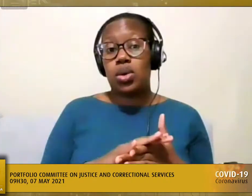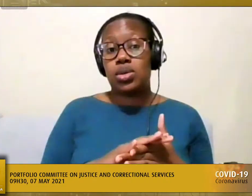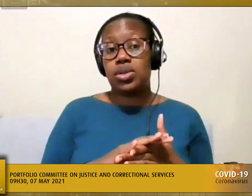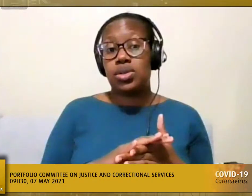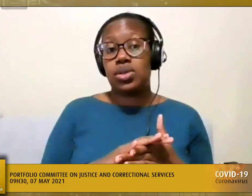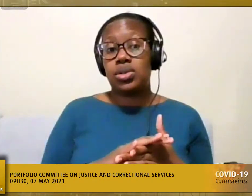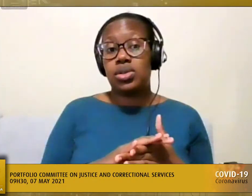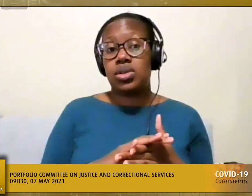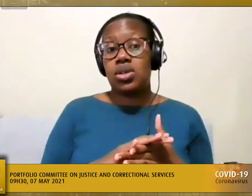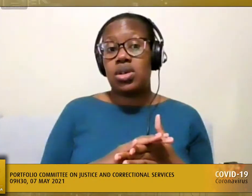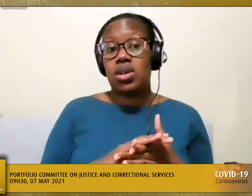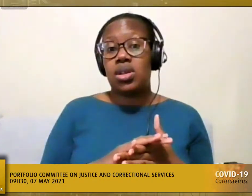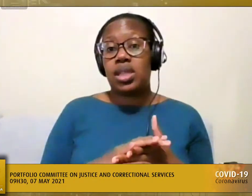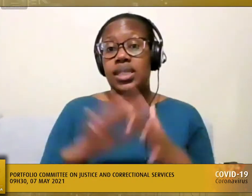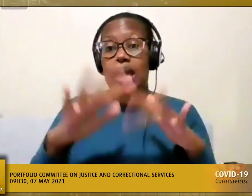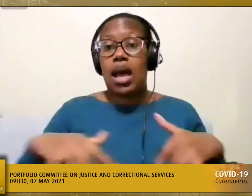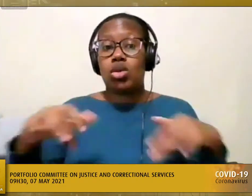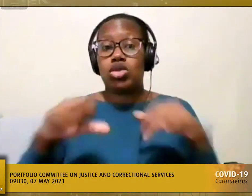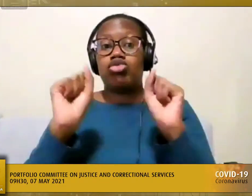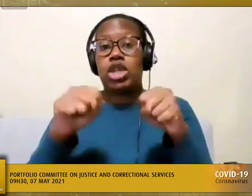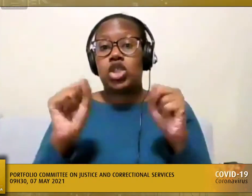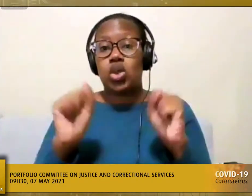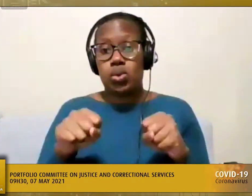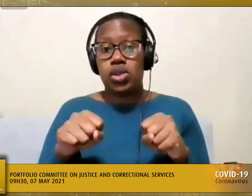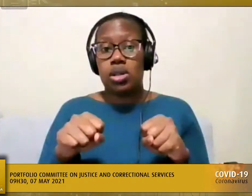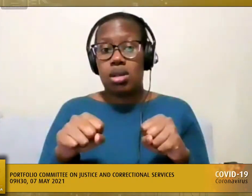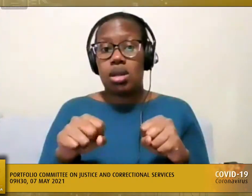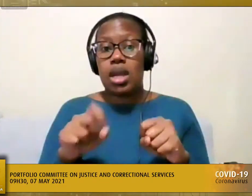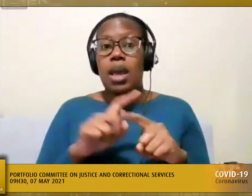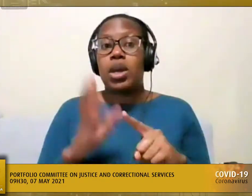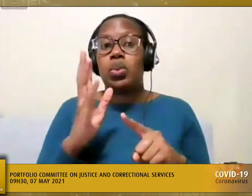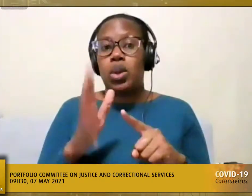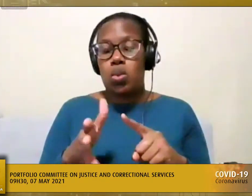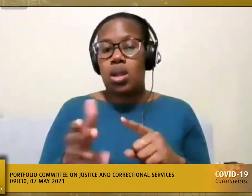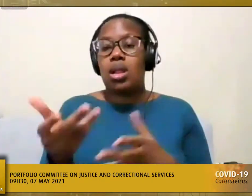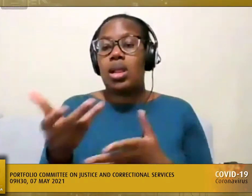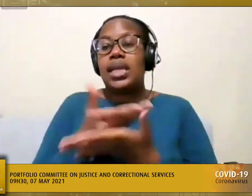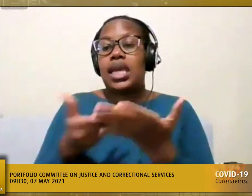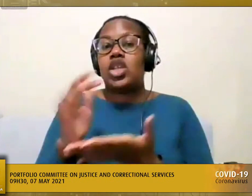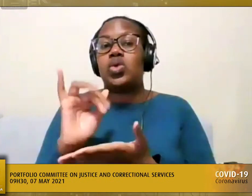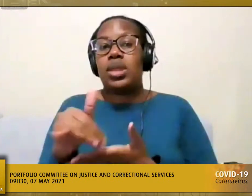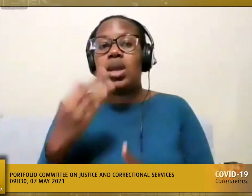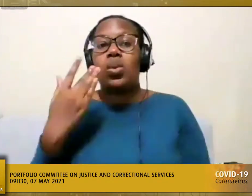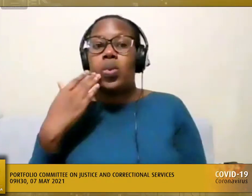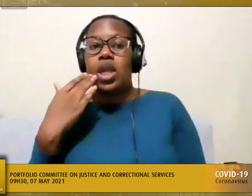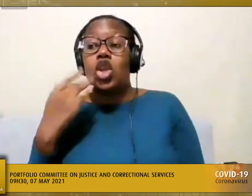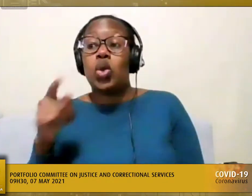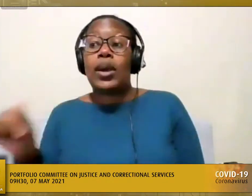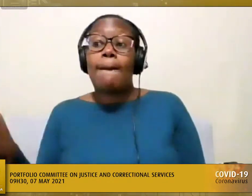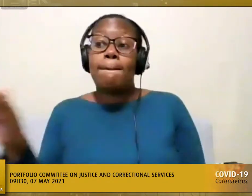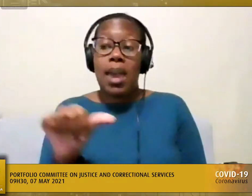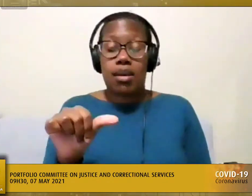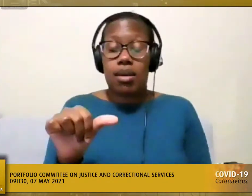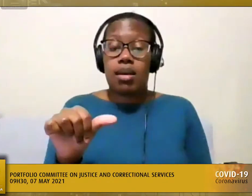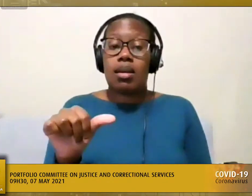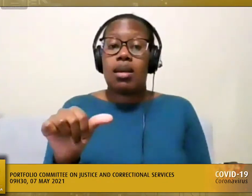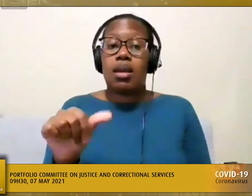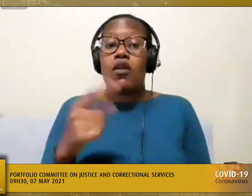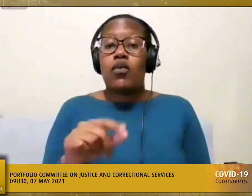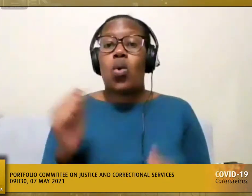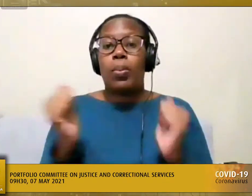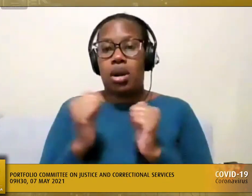a resolution of the house and but we will engage with it when we come when you come back for a